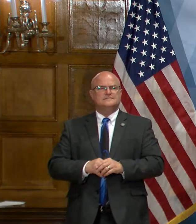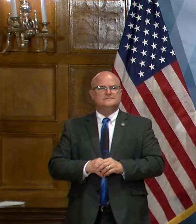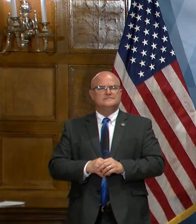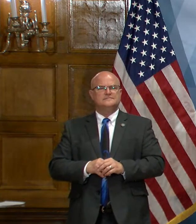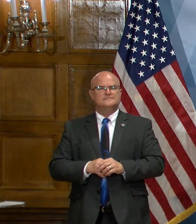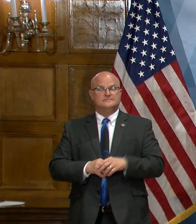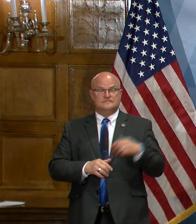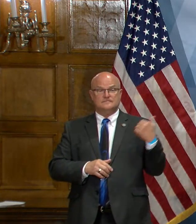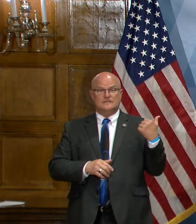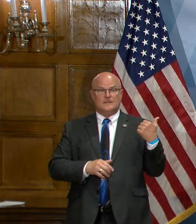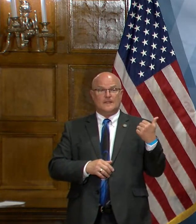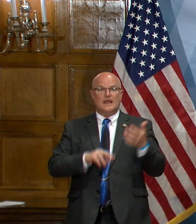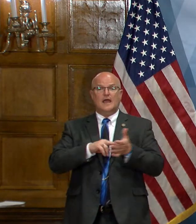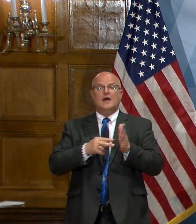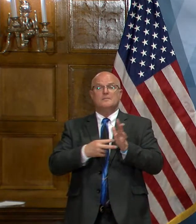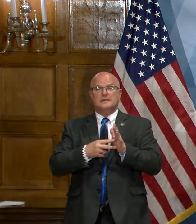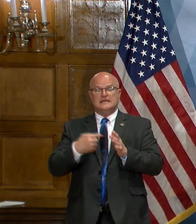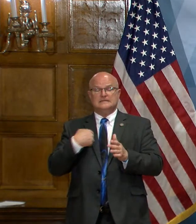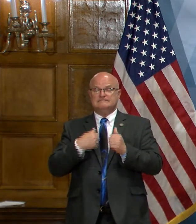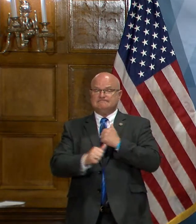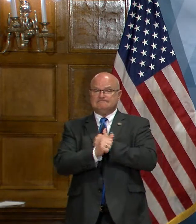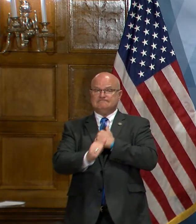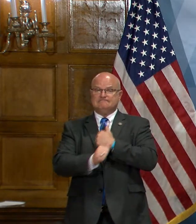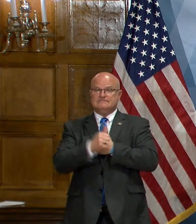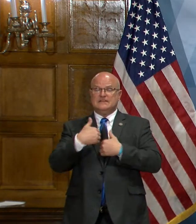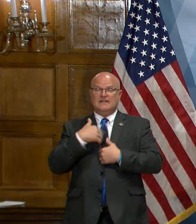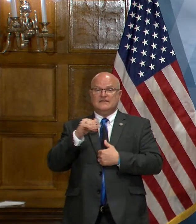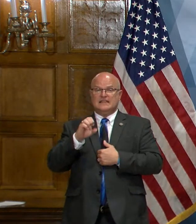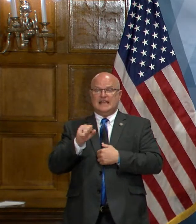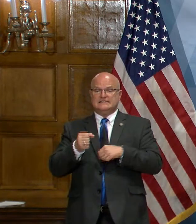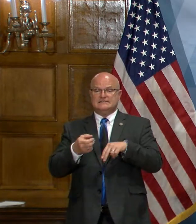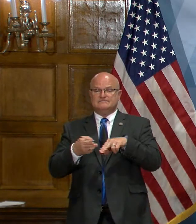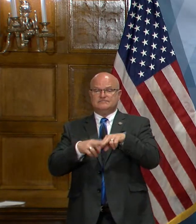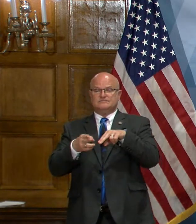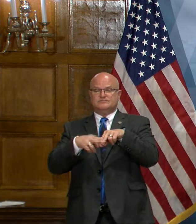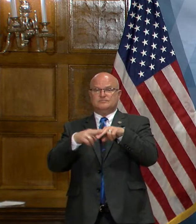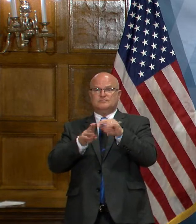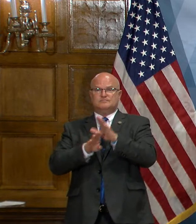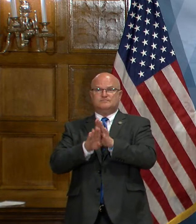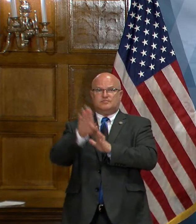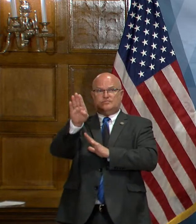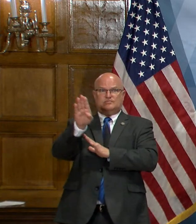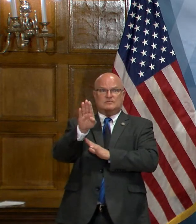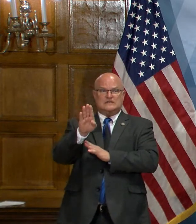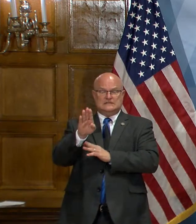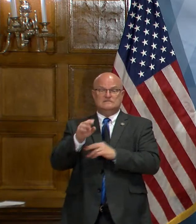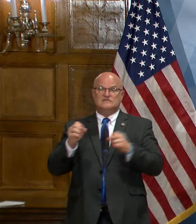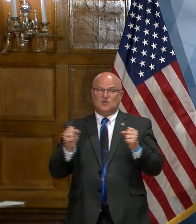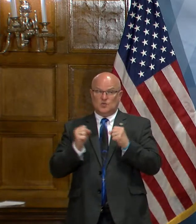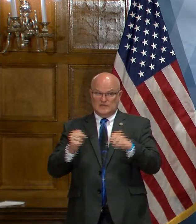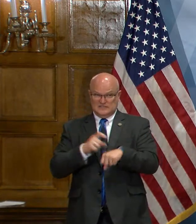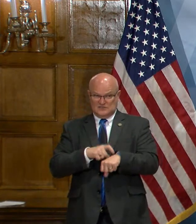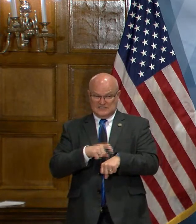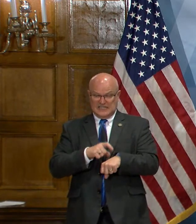Well, that means that we're in jeopardy of having our cases go up, particularly this winter.